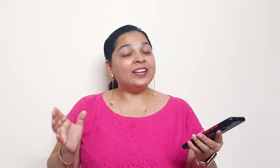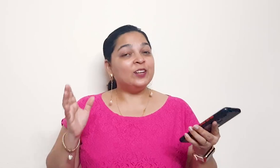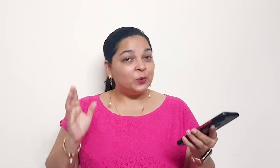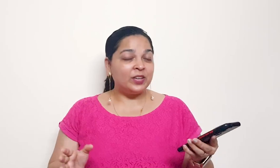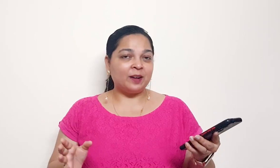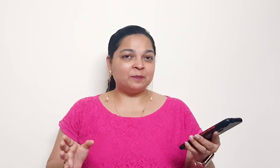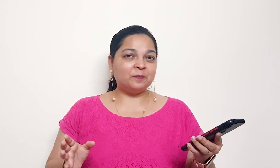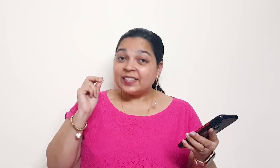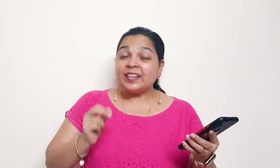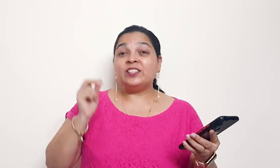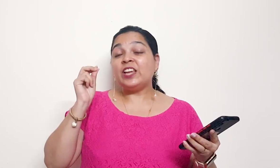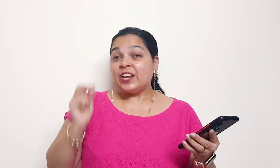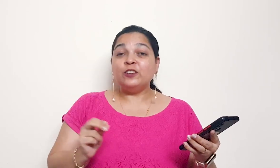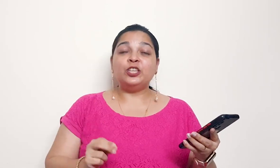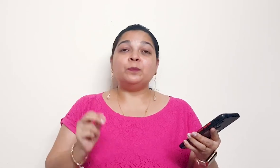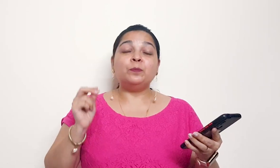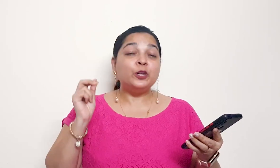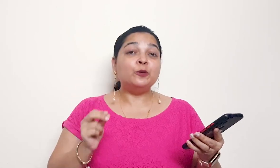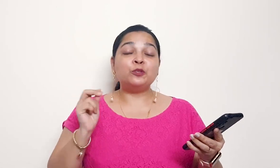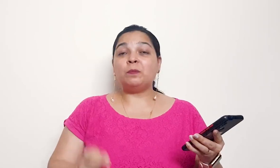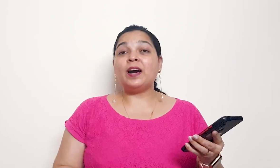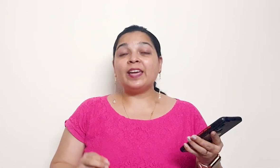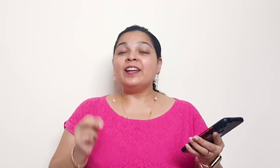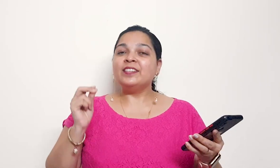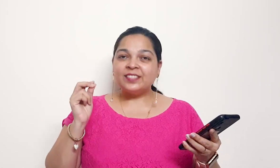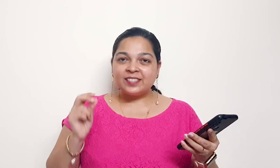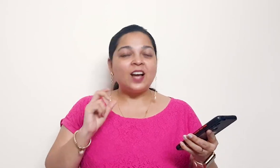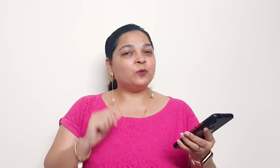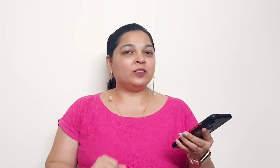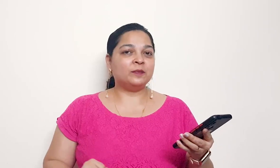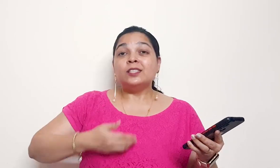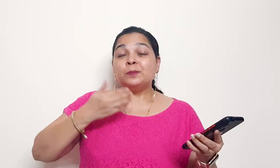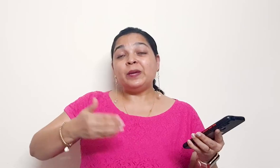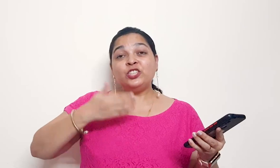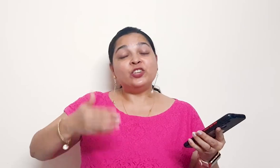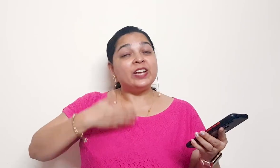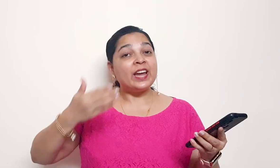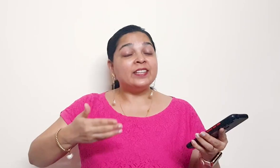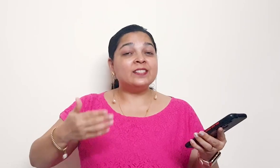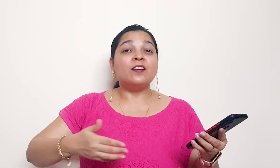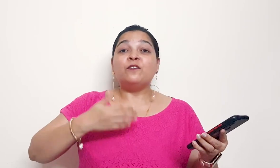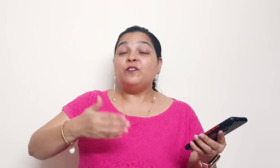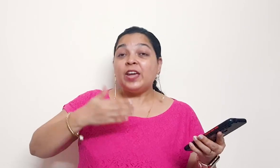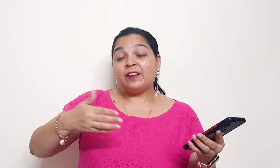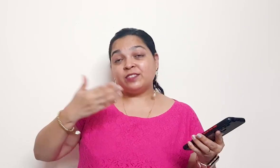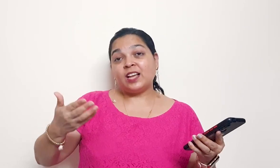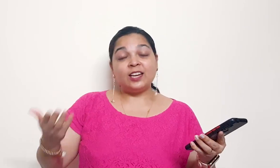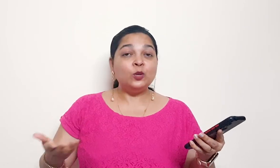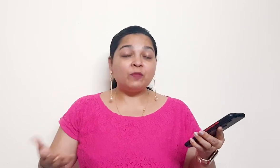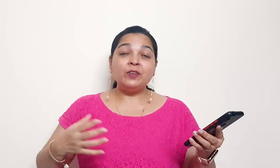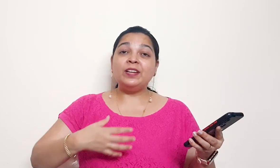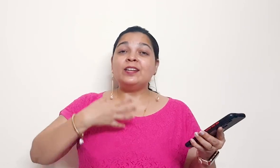sound. Hallelujah. That's the energy produced by sound. Speech creates